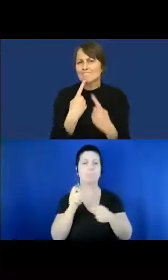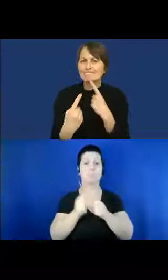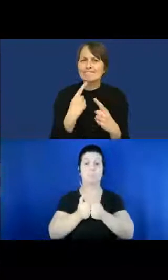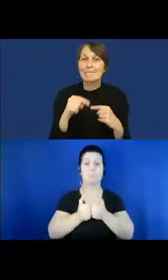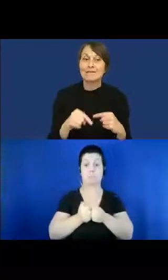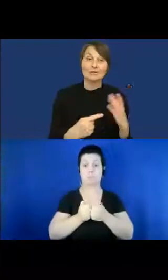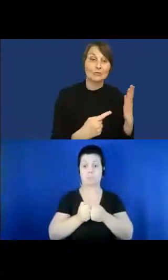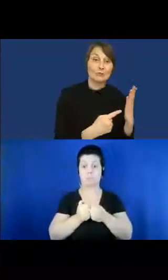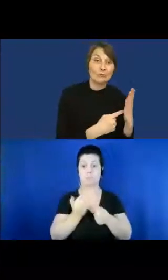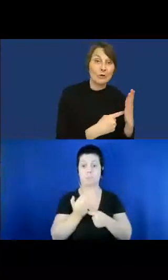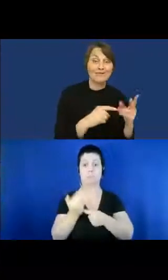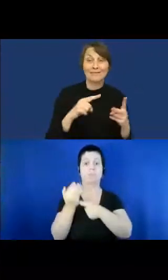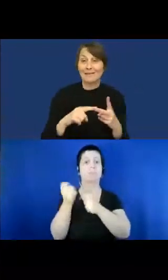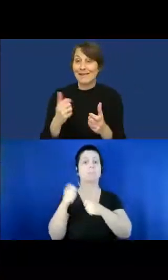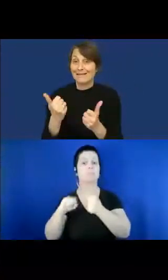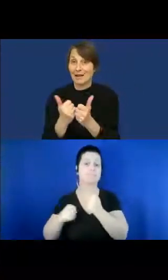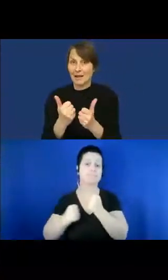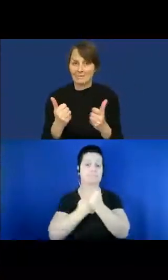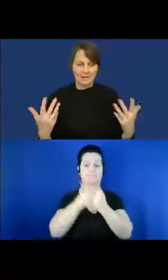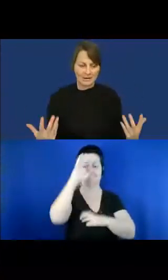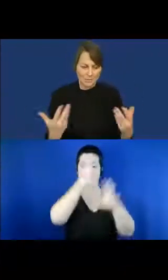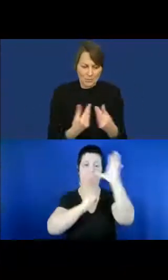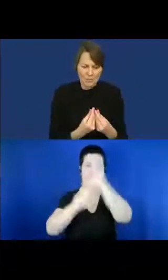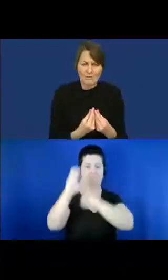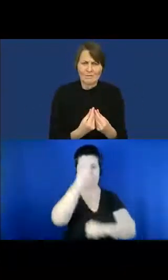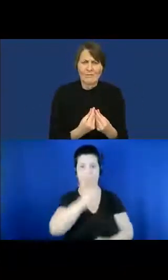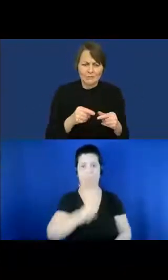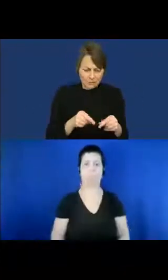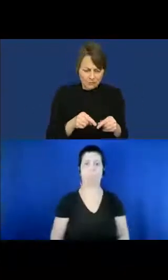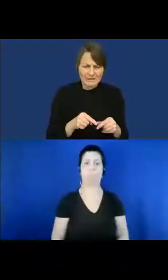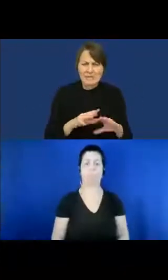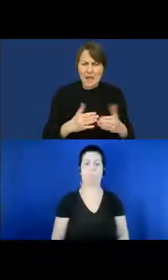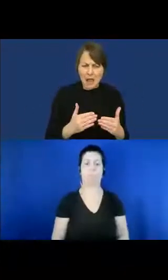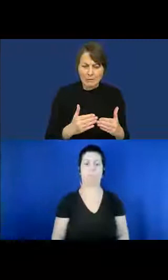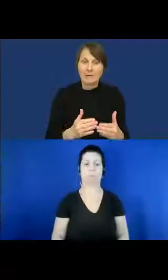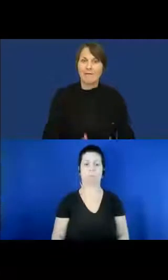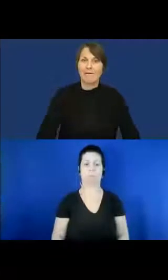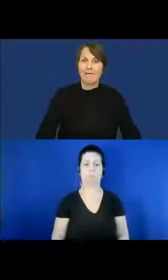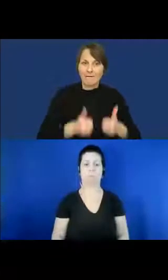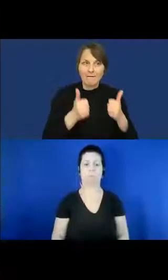can support learning. So in my previous